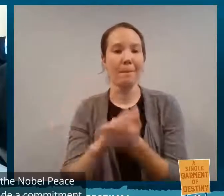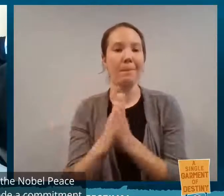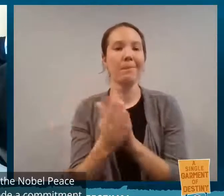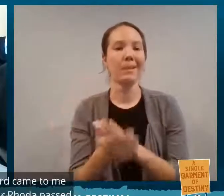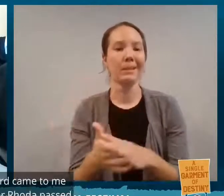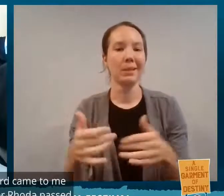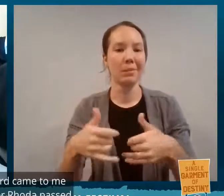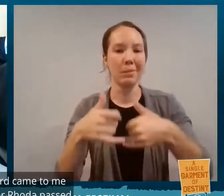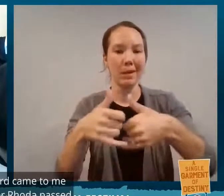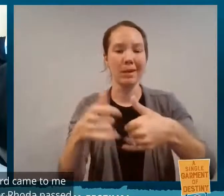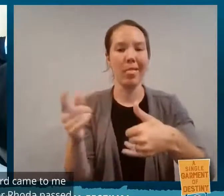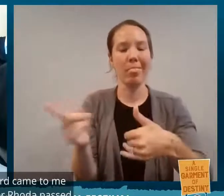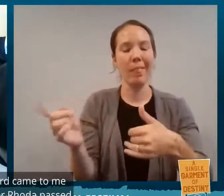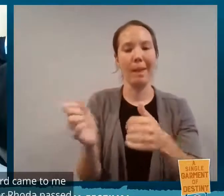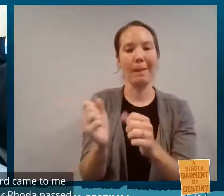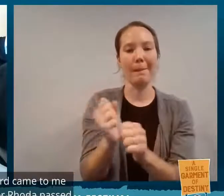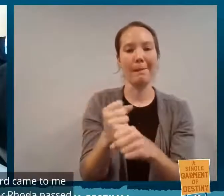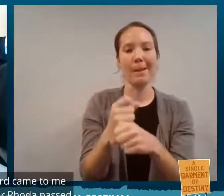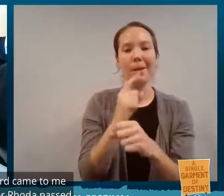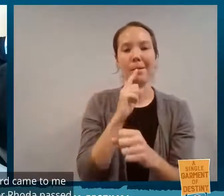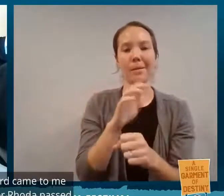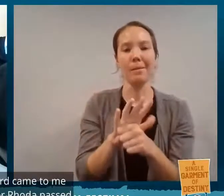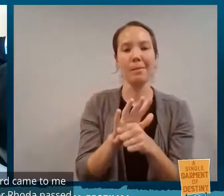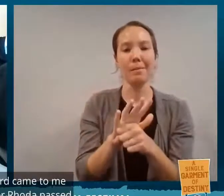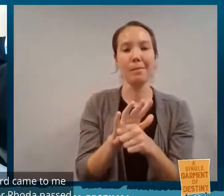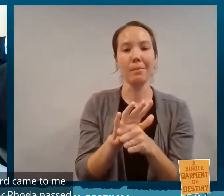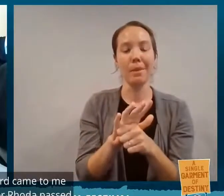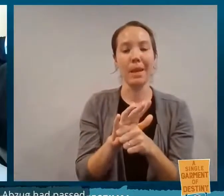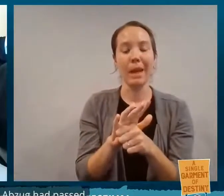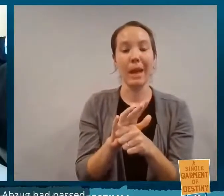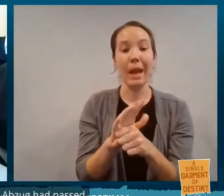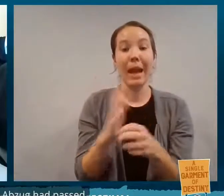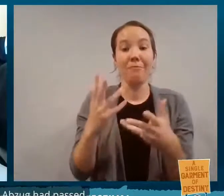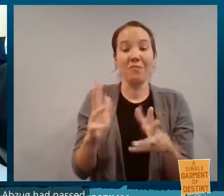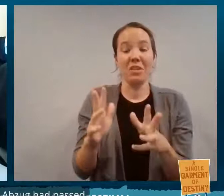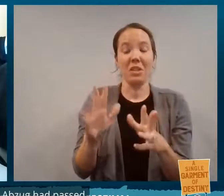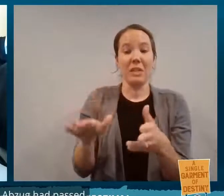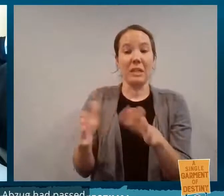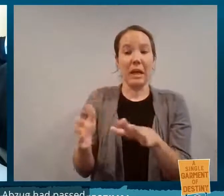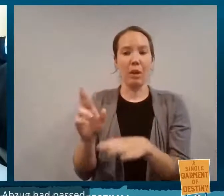a commitment. And Richard came to me shortly after Rhoda passed and after